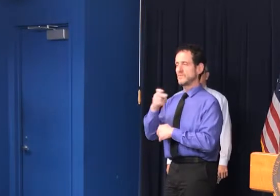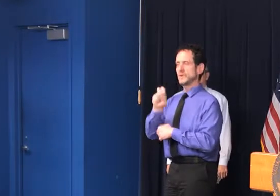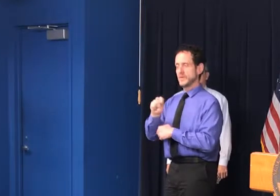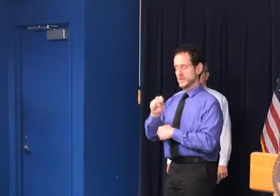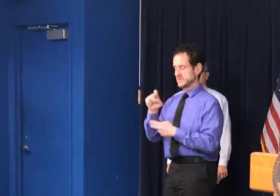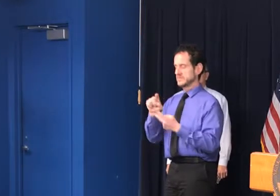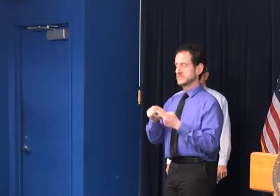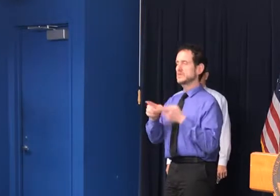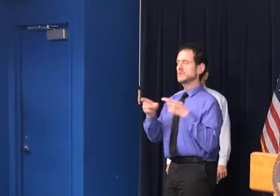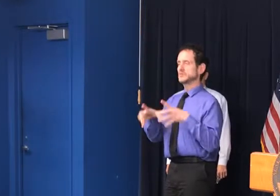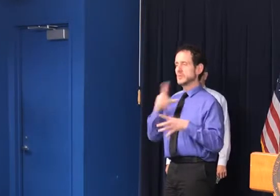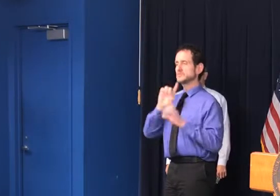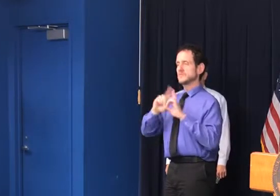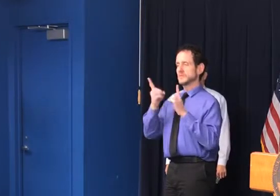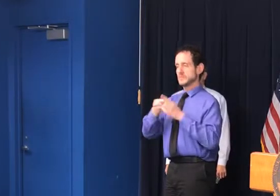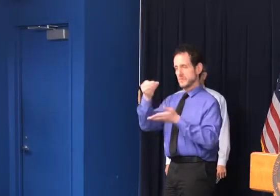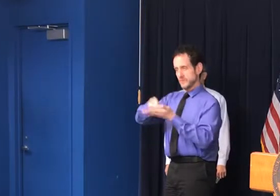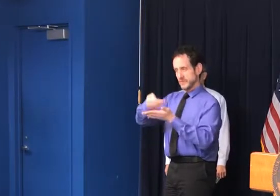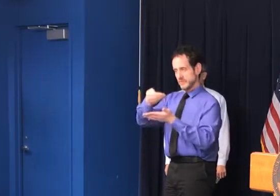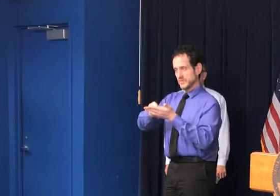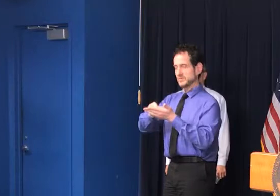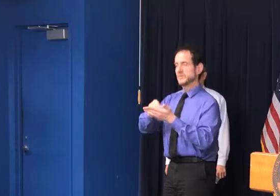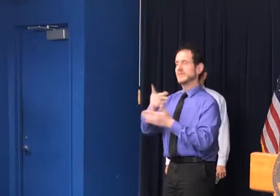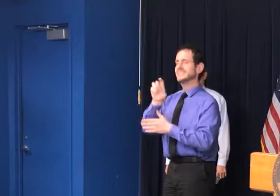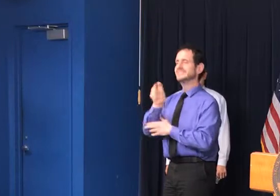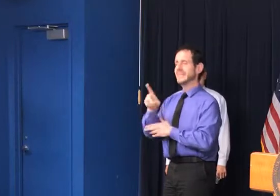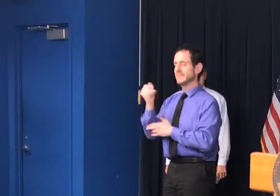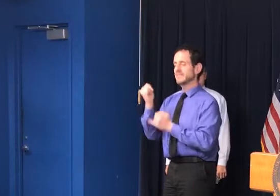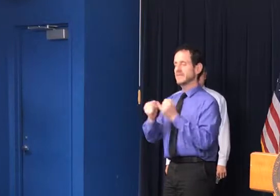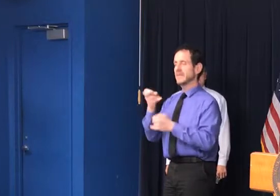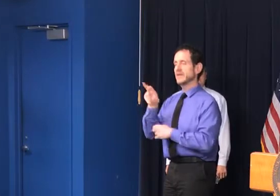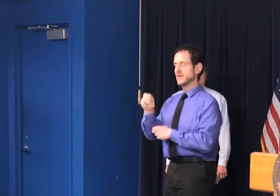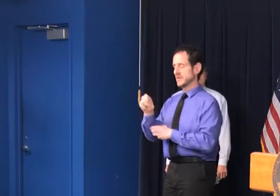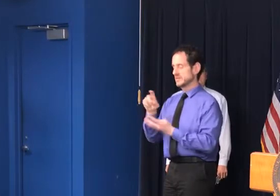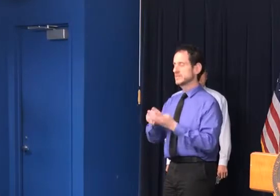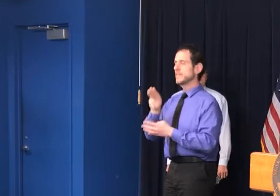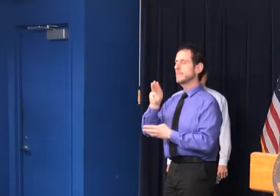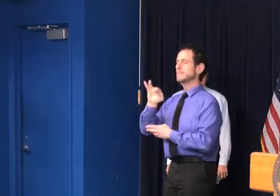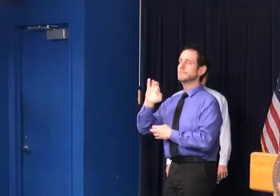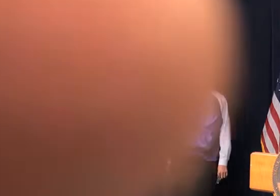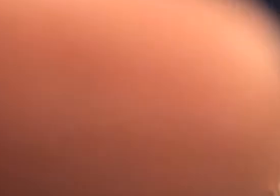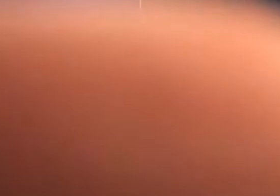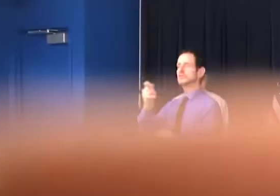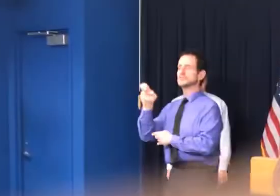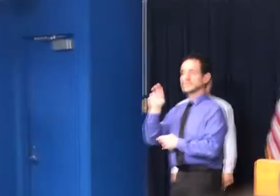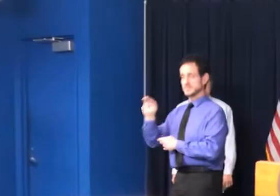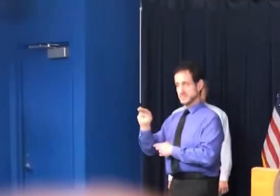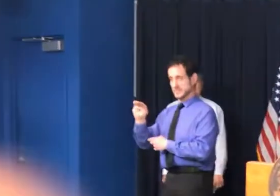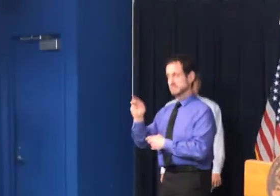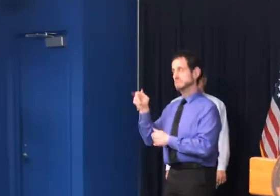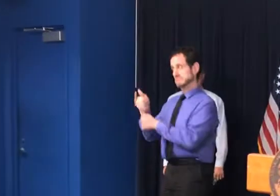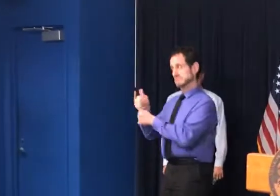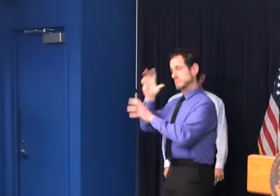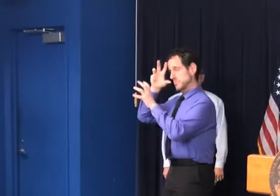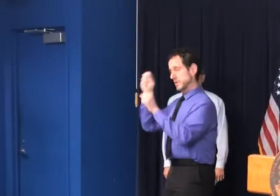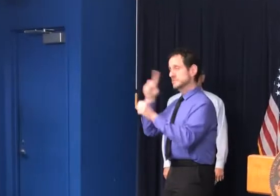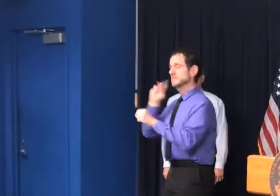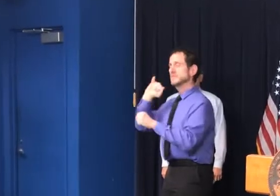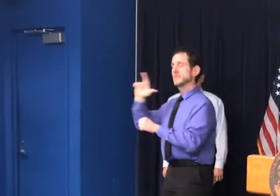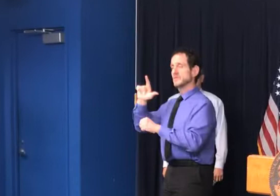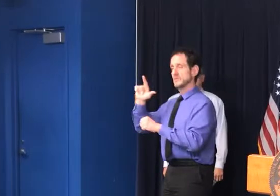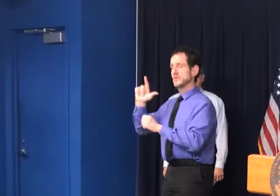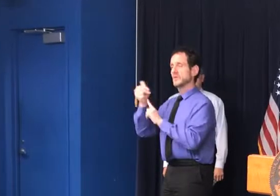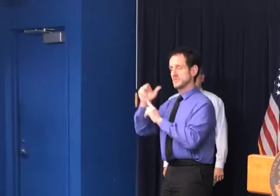the Department of Revenue, David Harris, and by Michael Jacobson, the President of the Illinois Hotel and Lodging